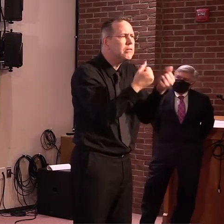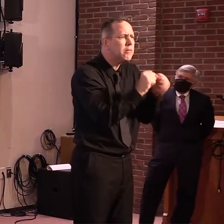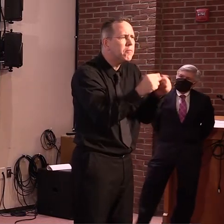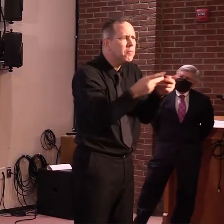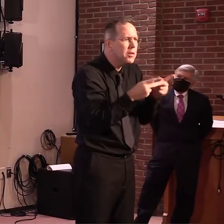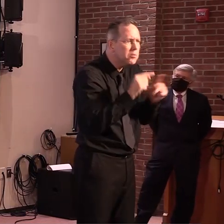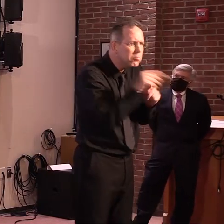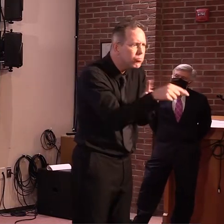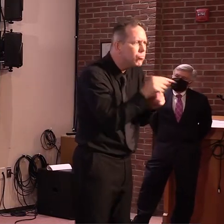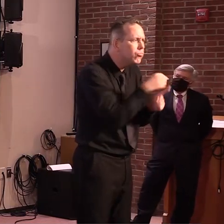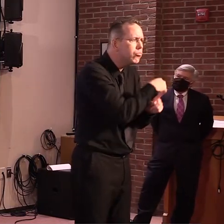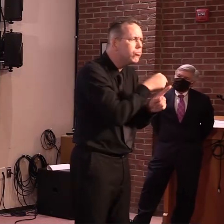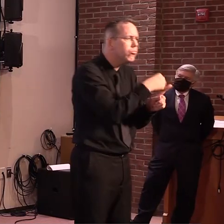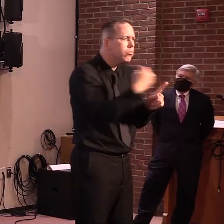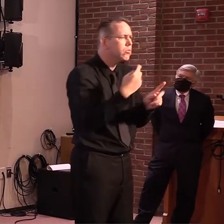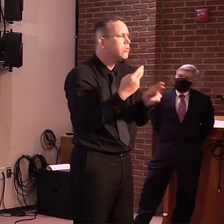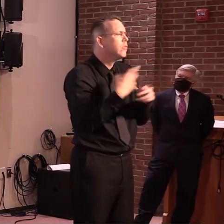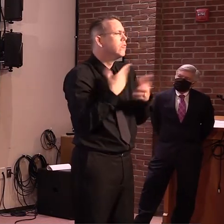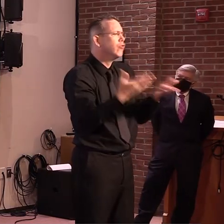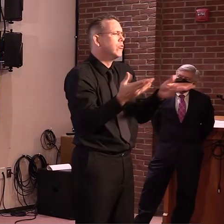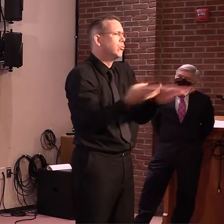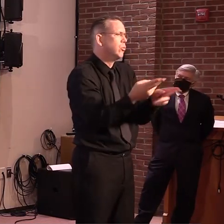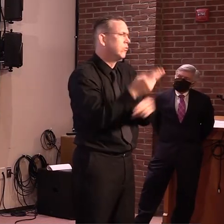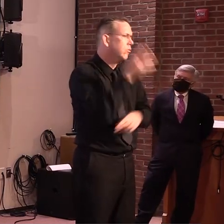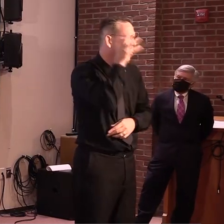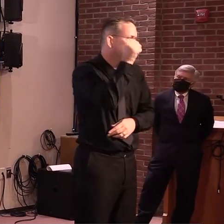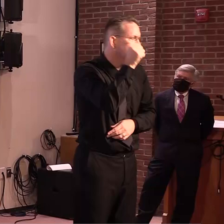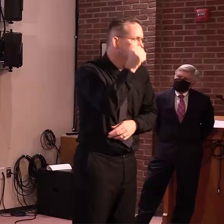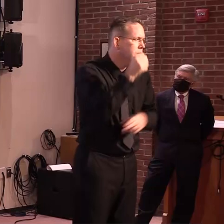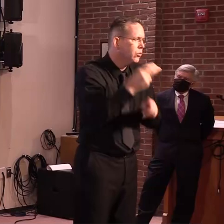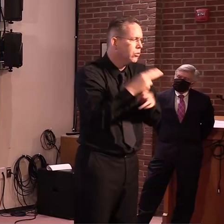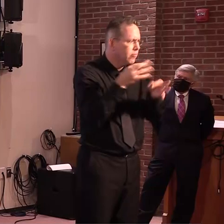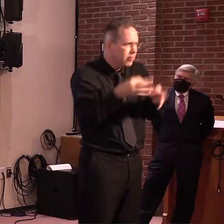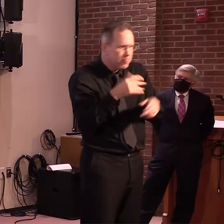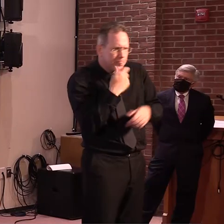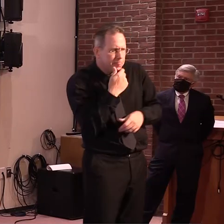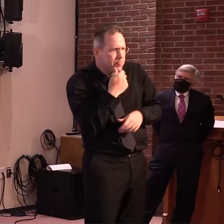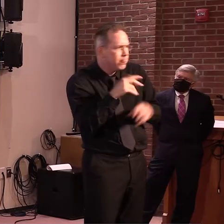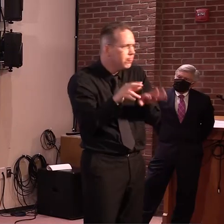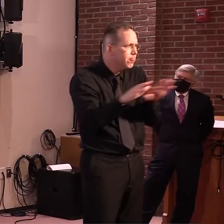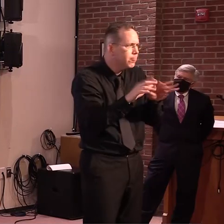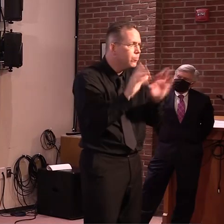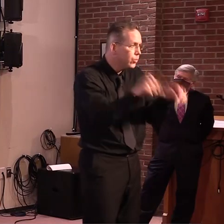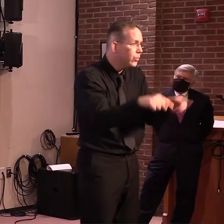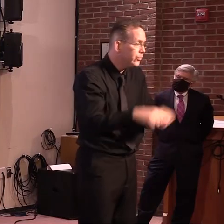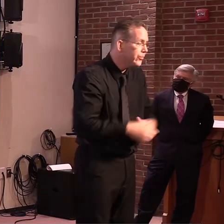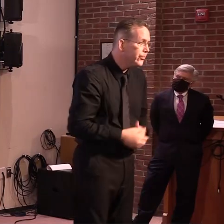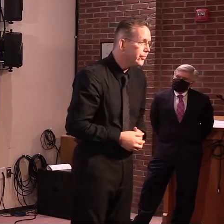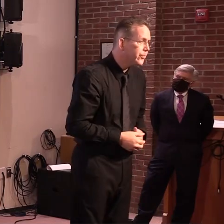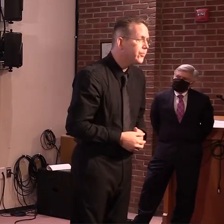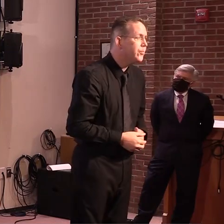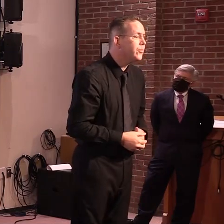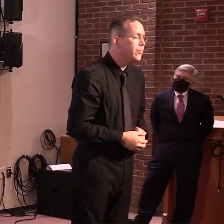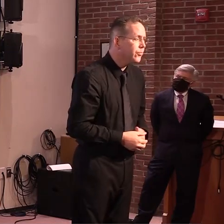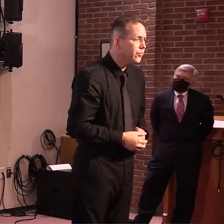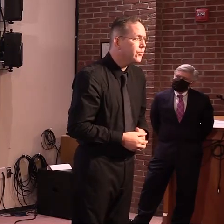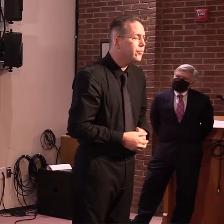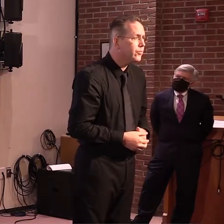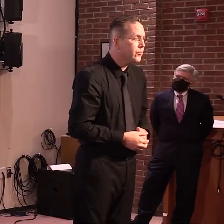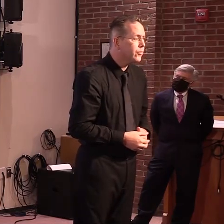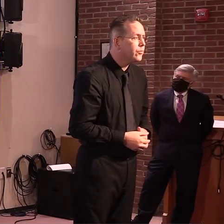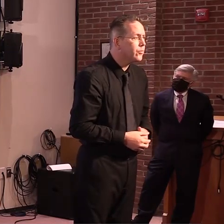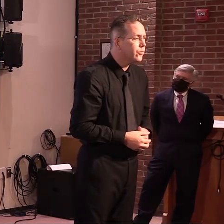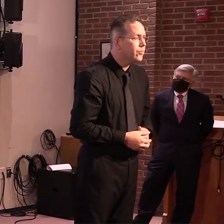use good common sense by integrating all of that data into your decision. There's sort of a concept of trusted